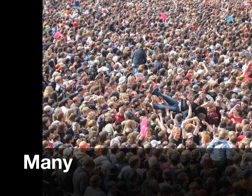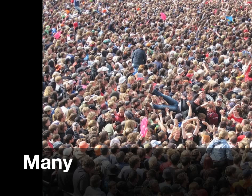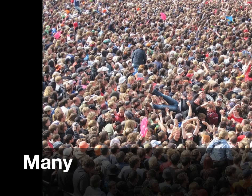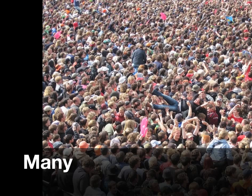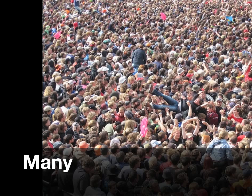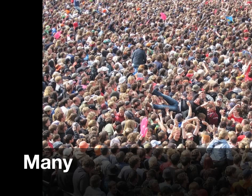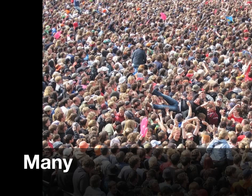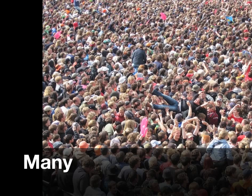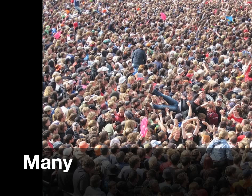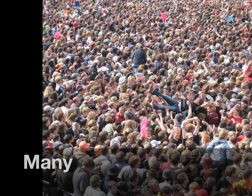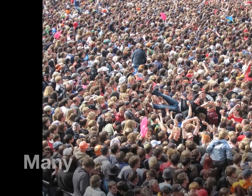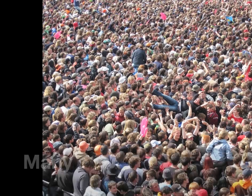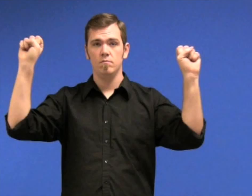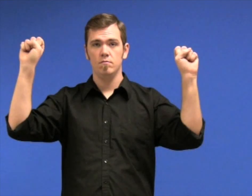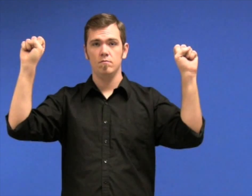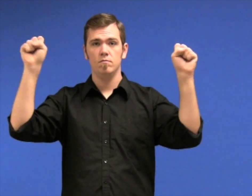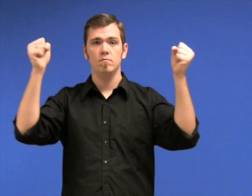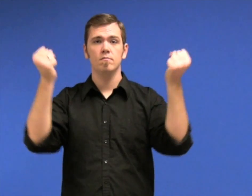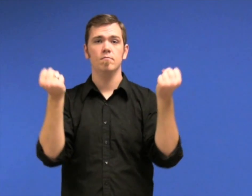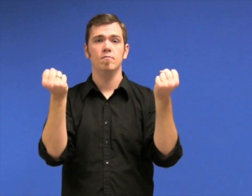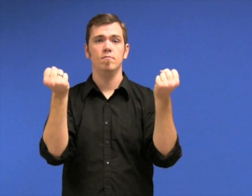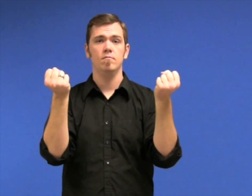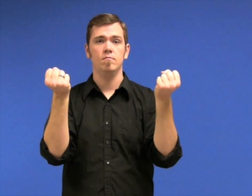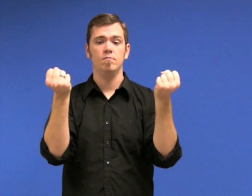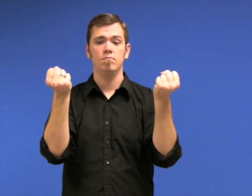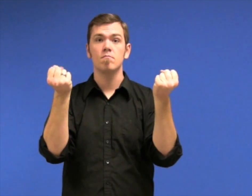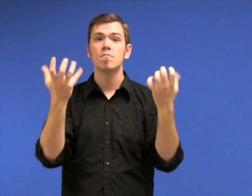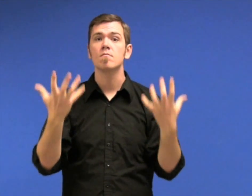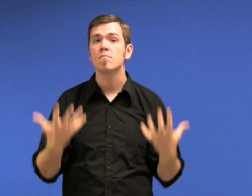in there are many people, and it's many.